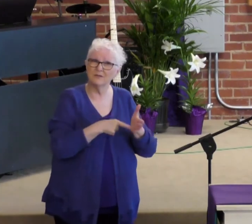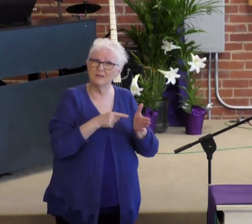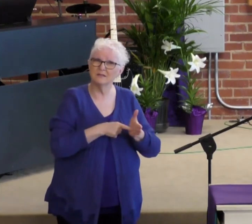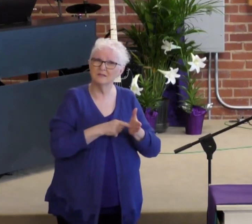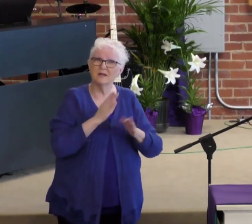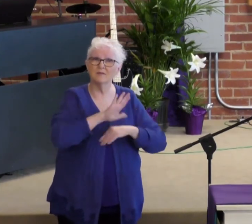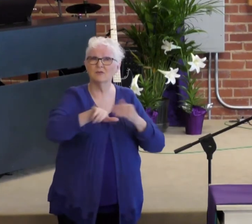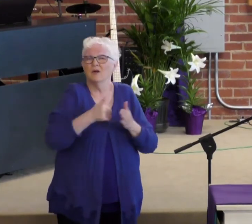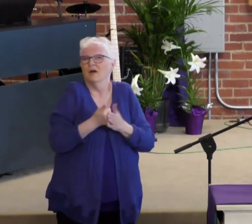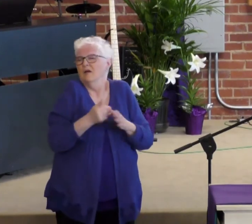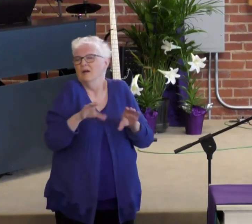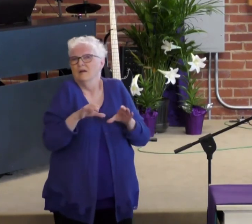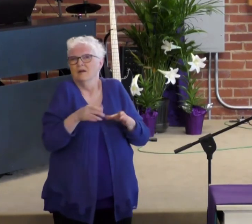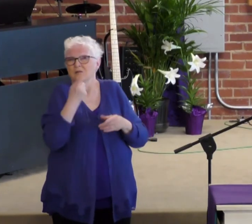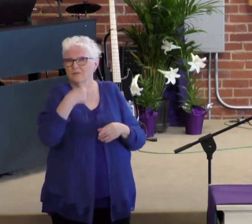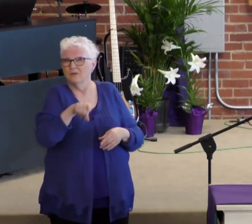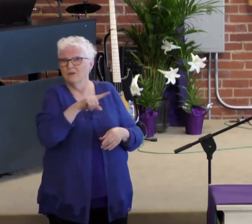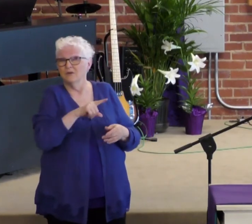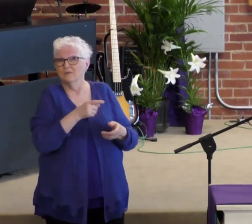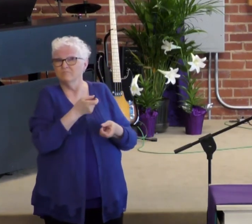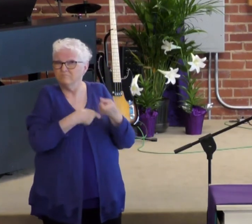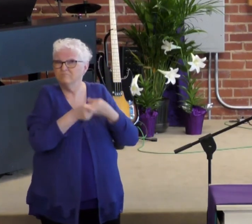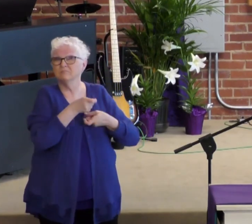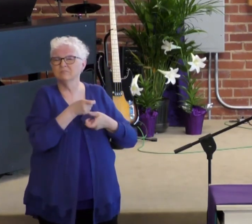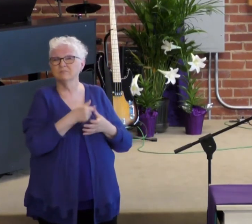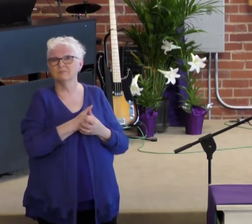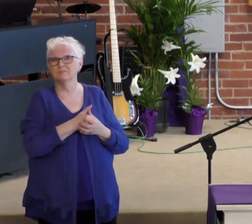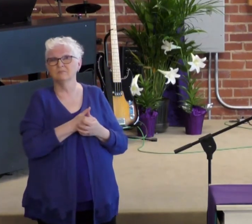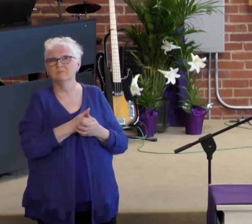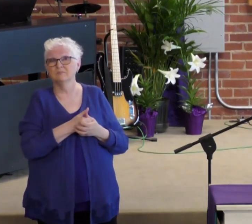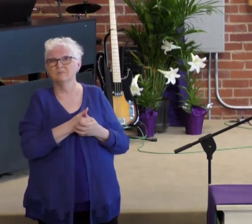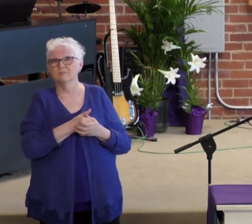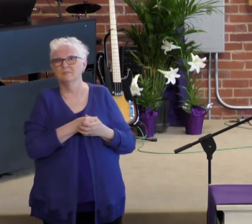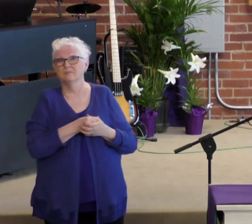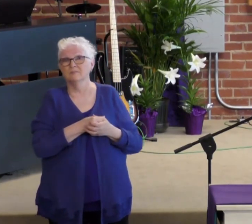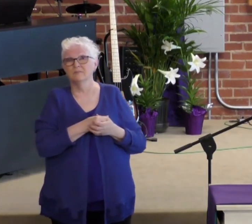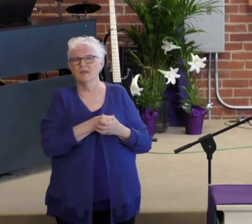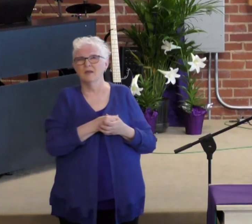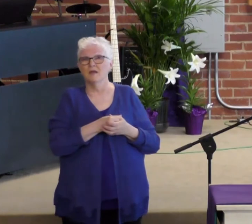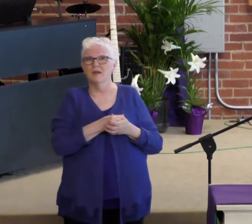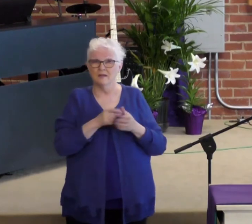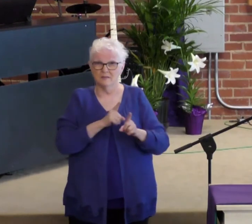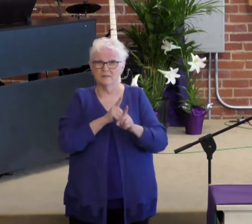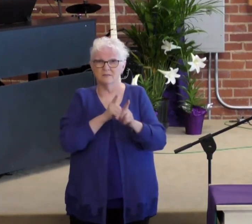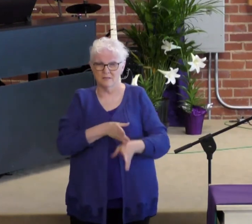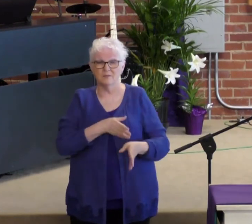them, and yet they fell far short.